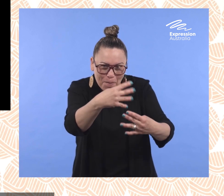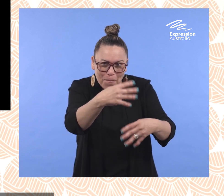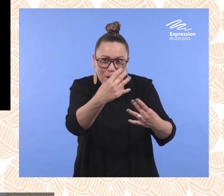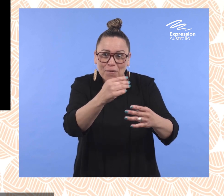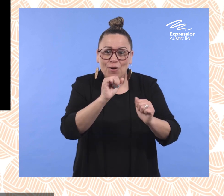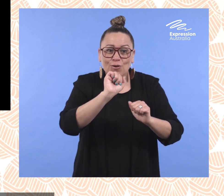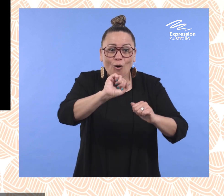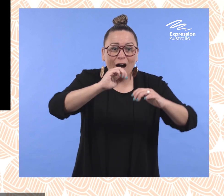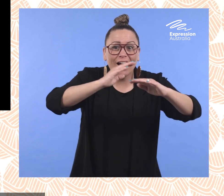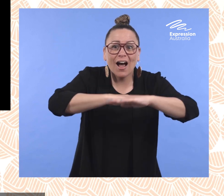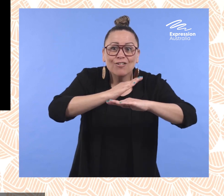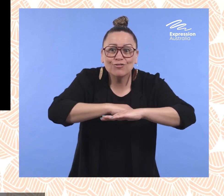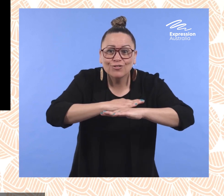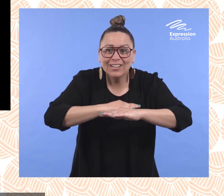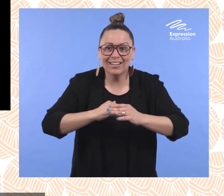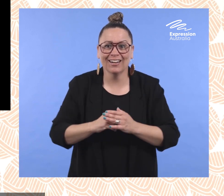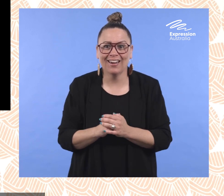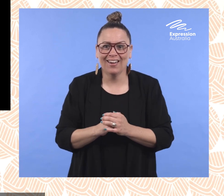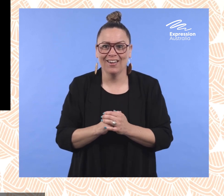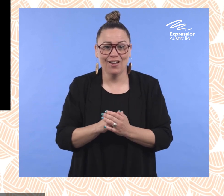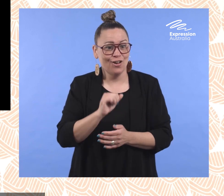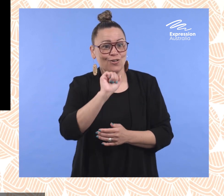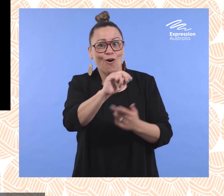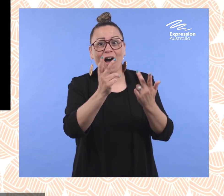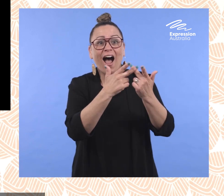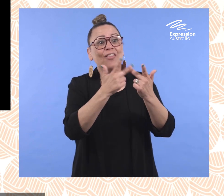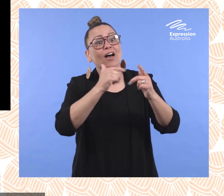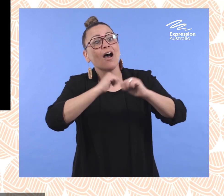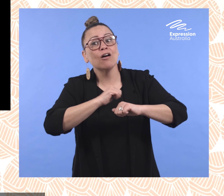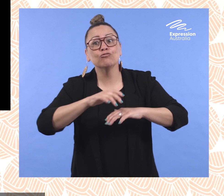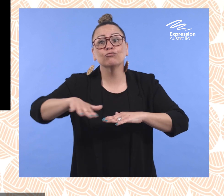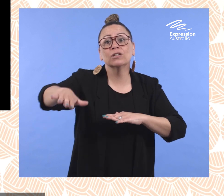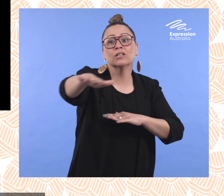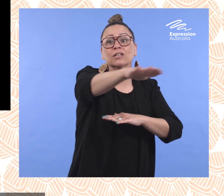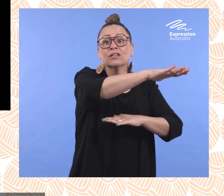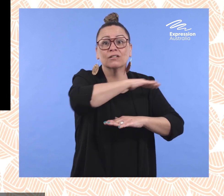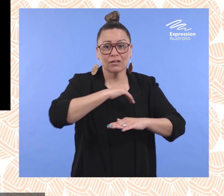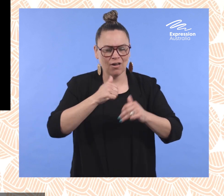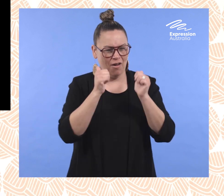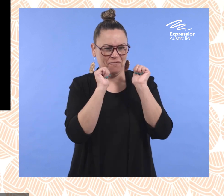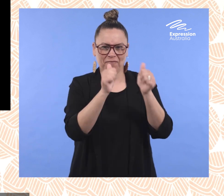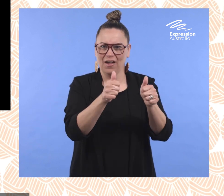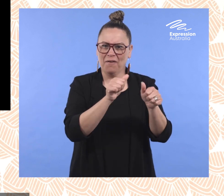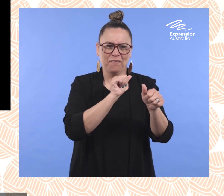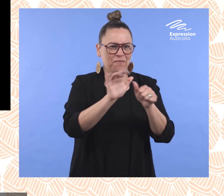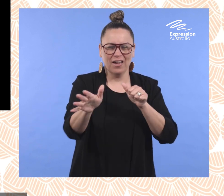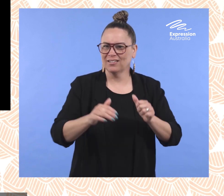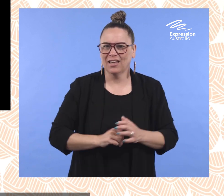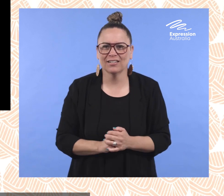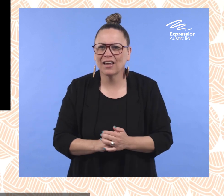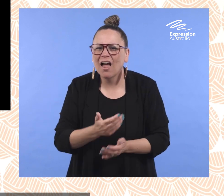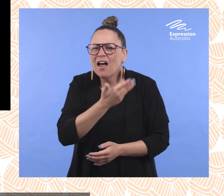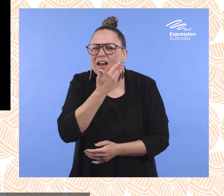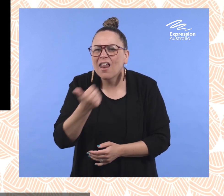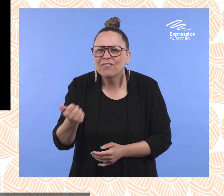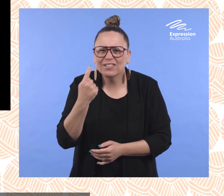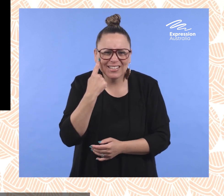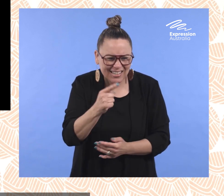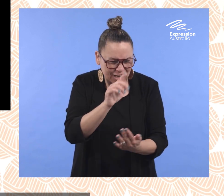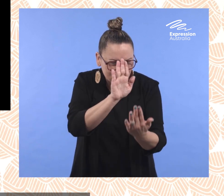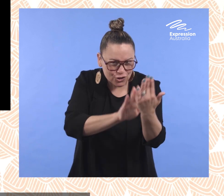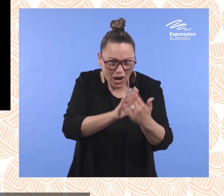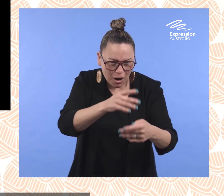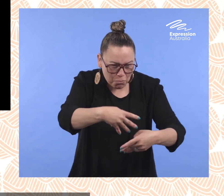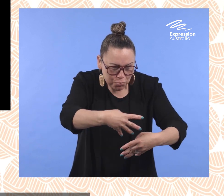in Ngunnawal country. Yama, Jingari. Awesome. So lovely to see you